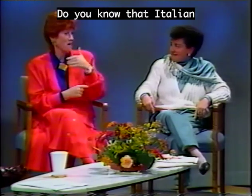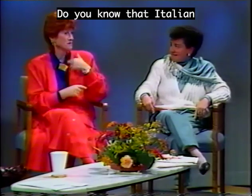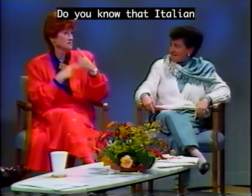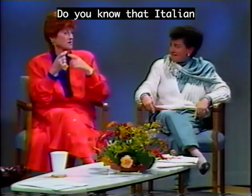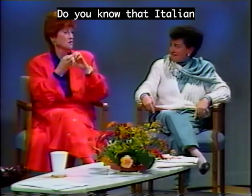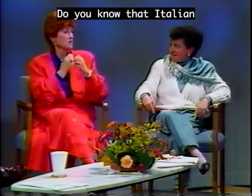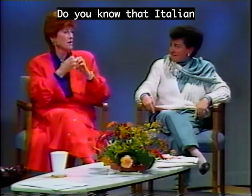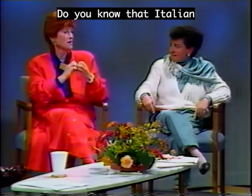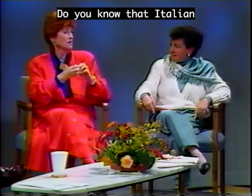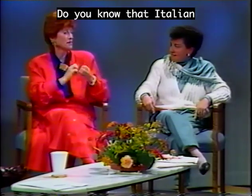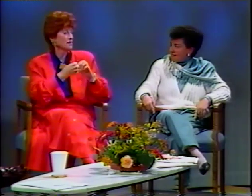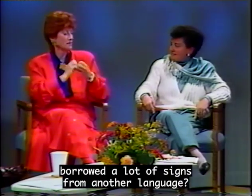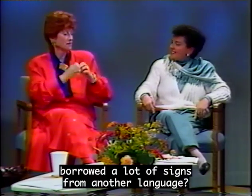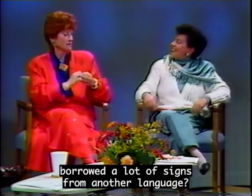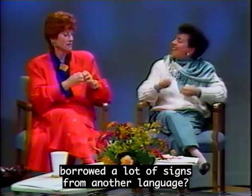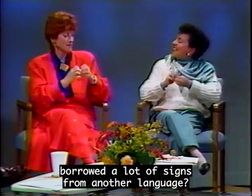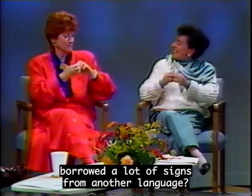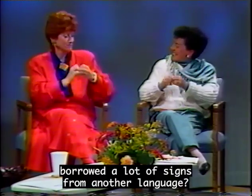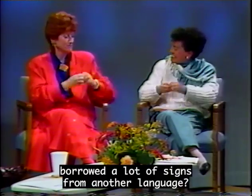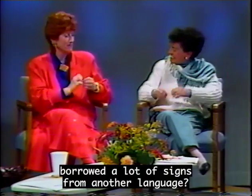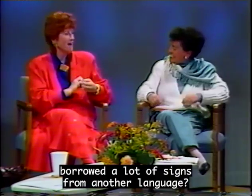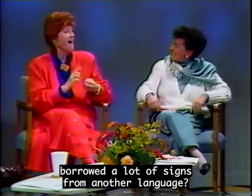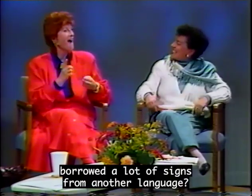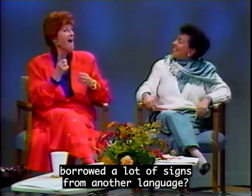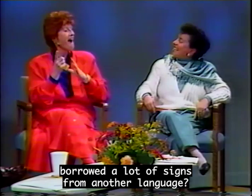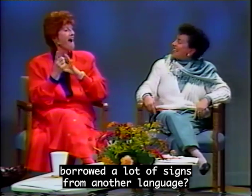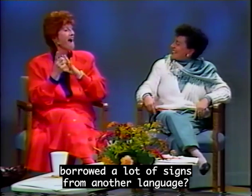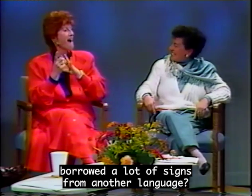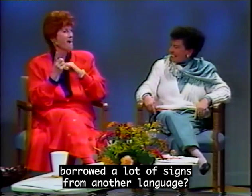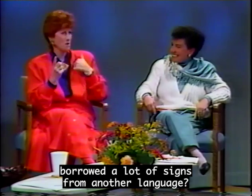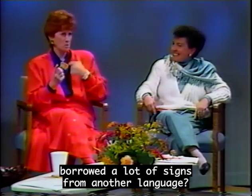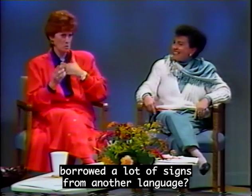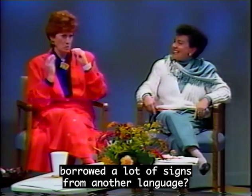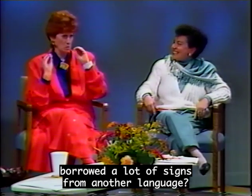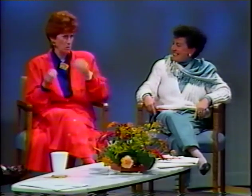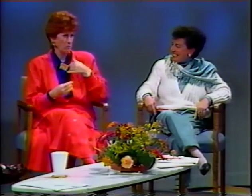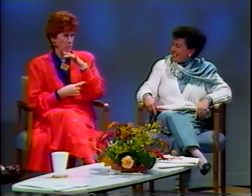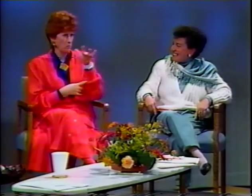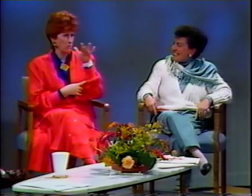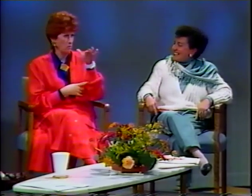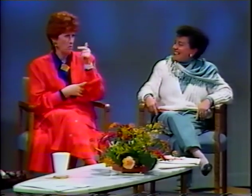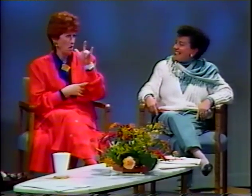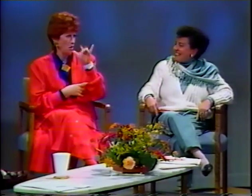you know that Italian borrowed a lot of signs from another language?